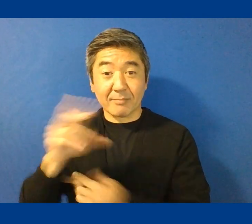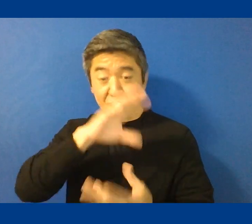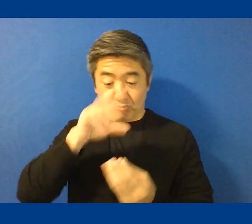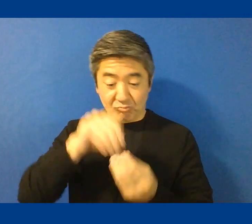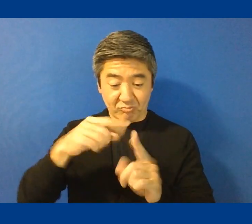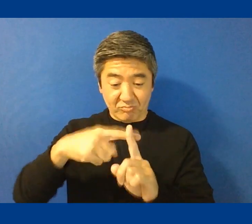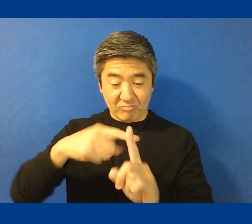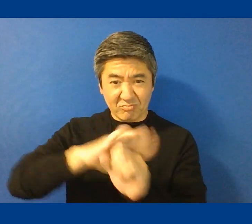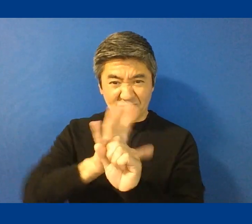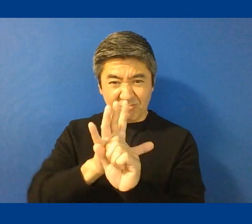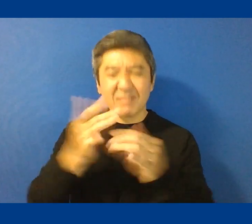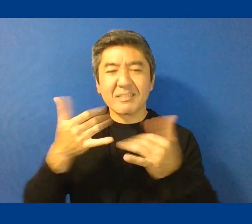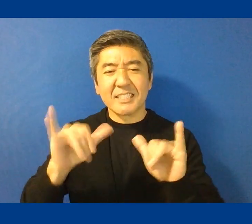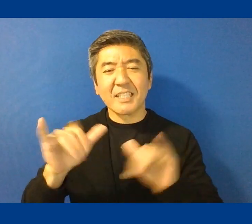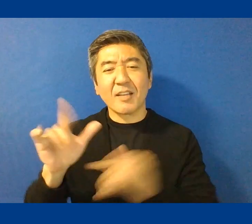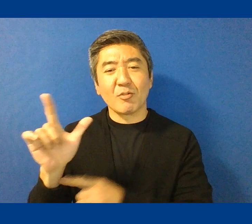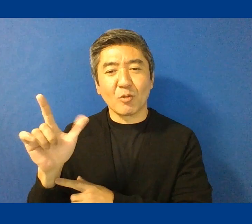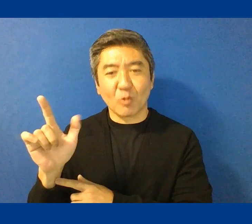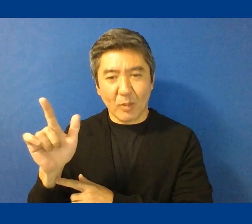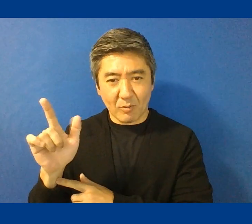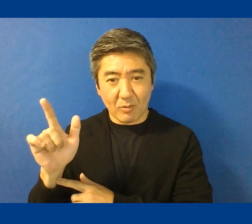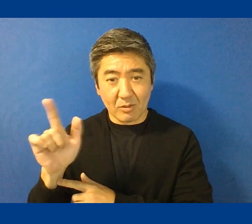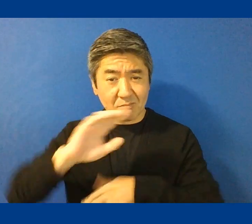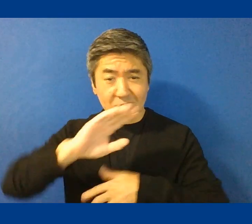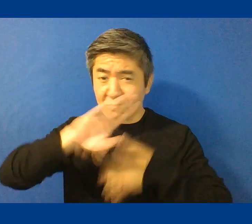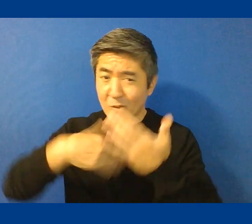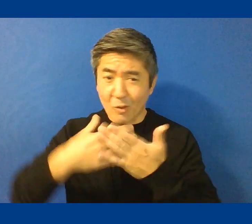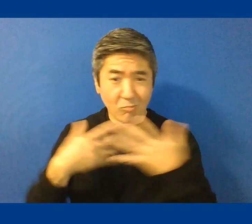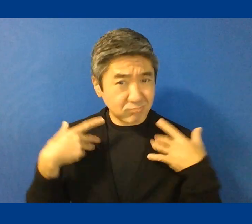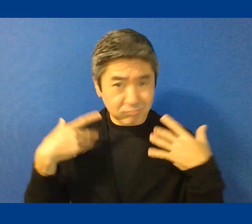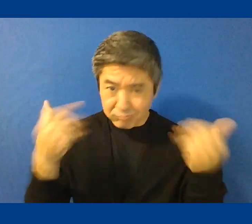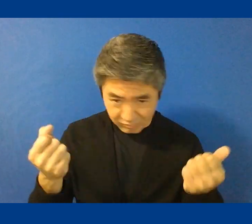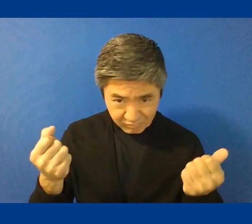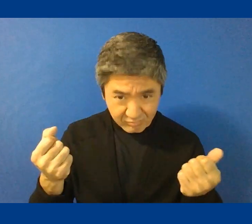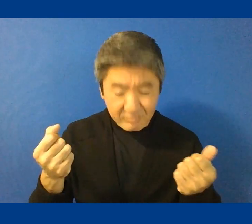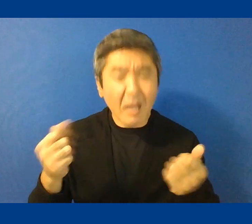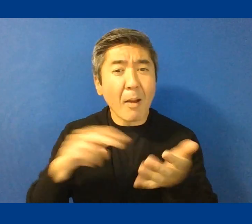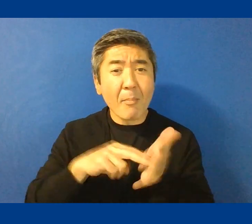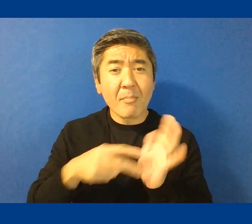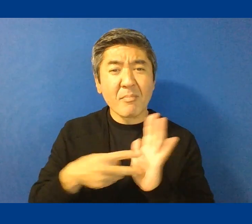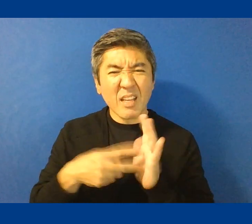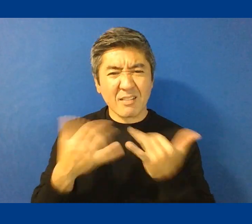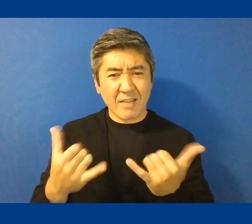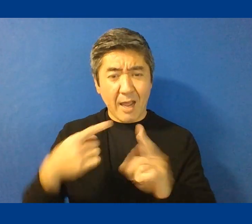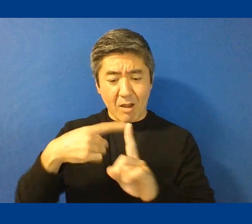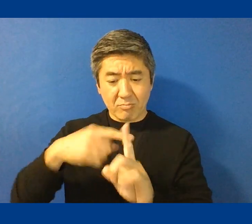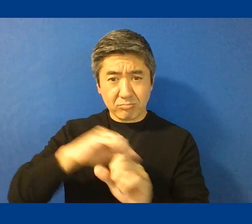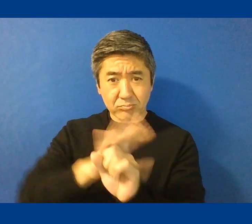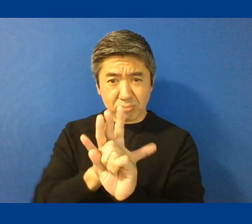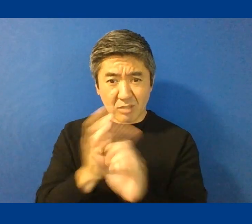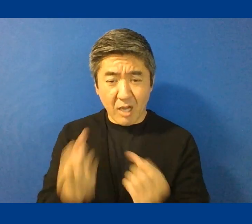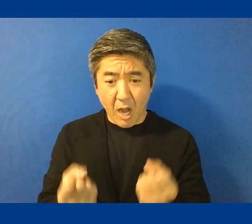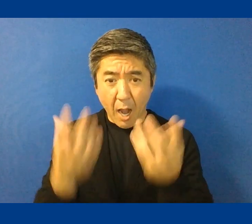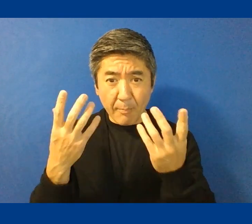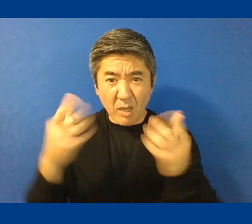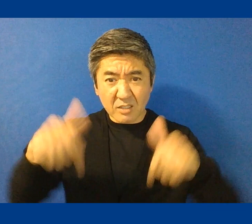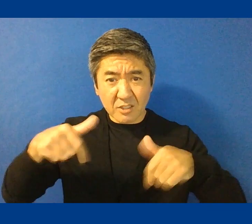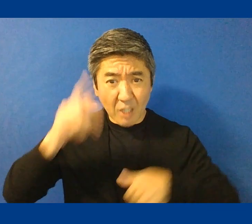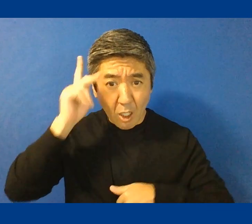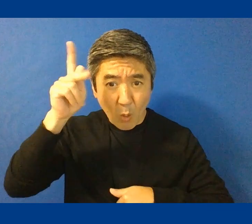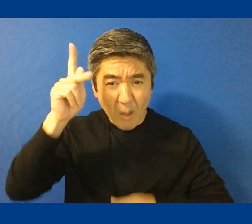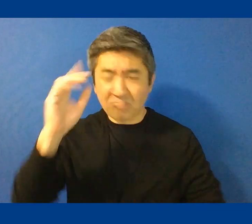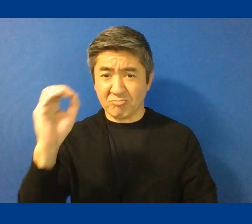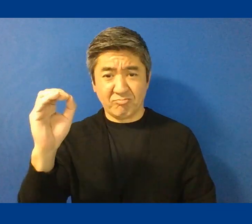cases remains at 21, and all have recovered or left the island. This means we have no active cases of COVID-19 on Kauai at this